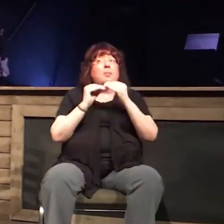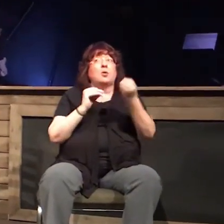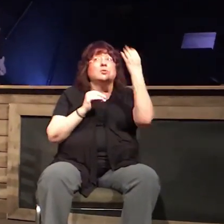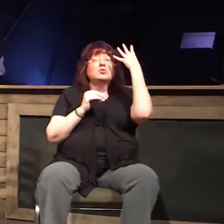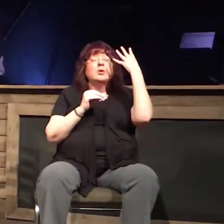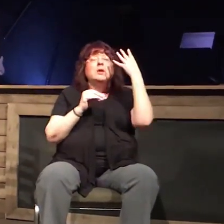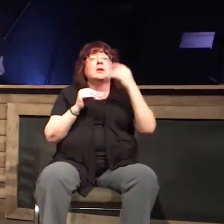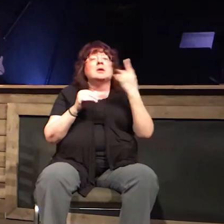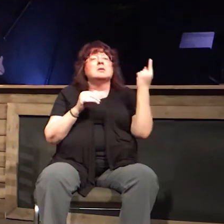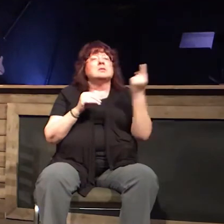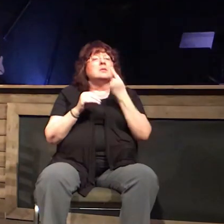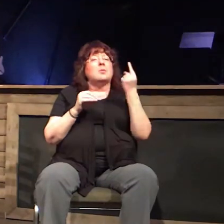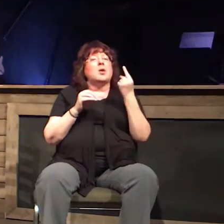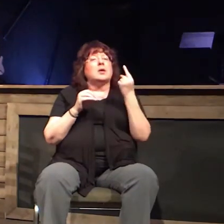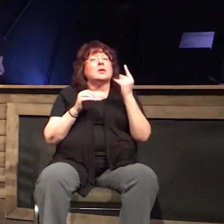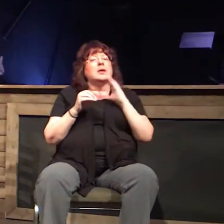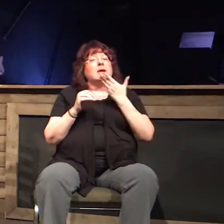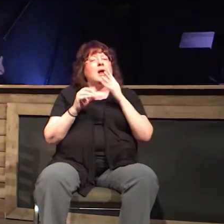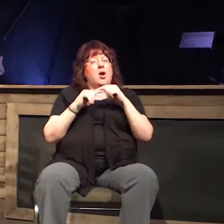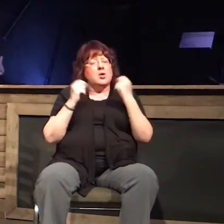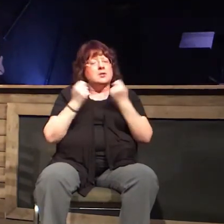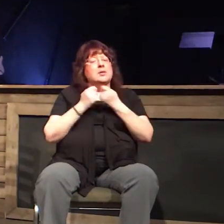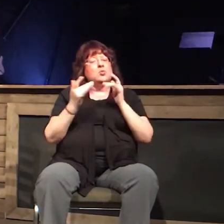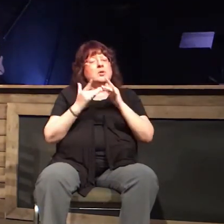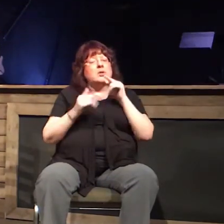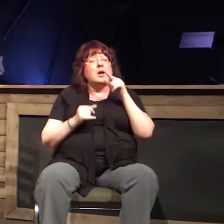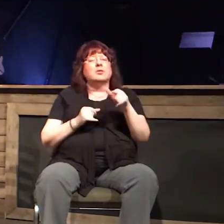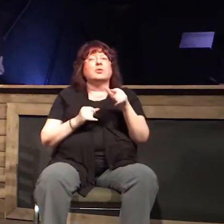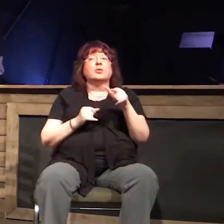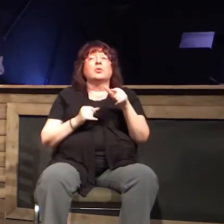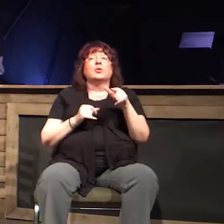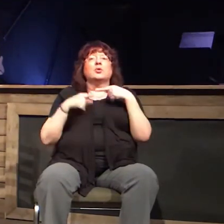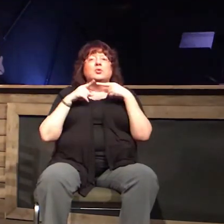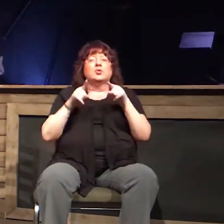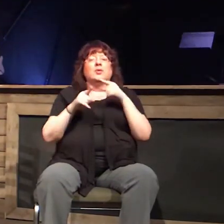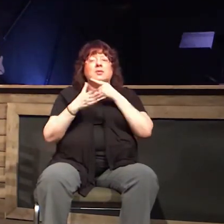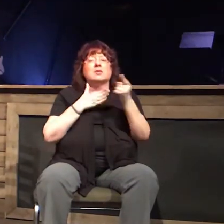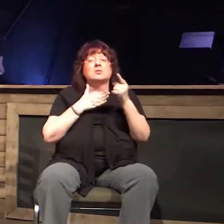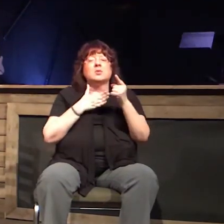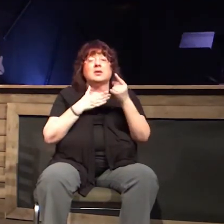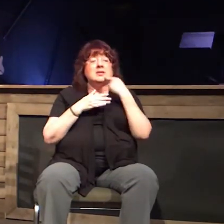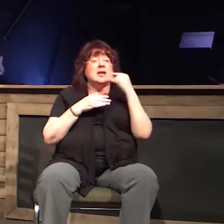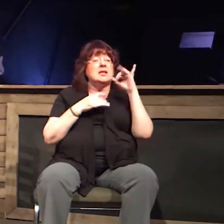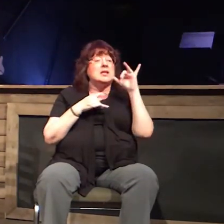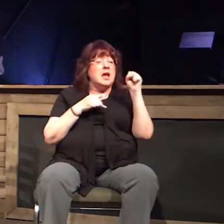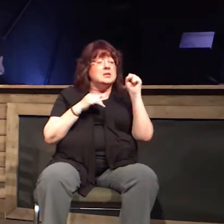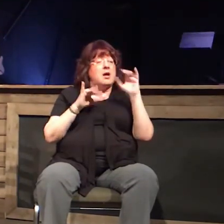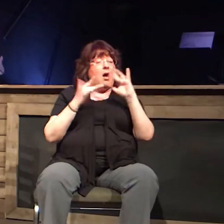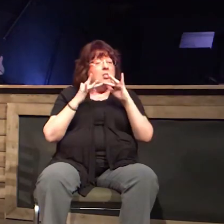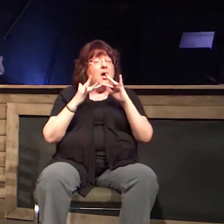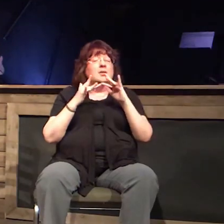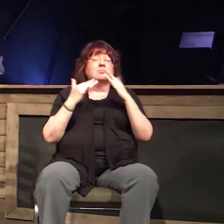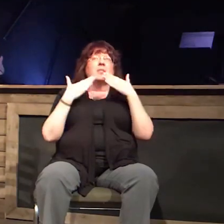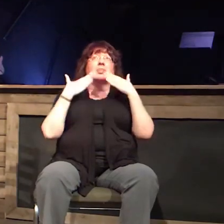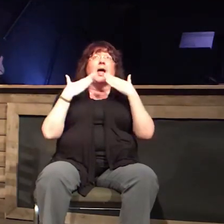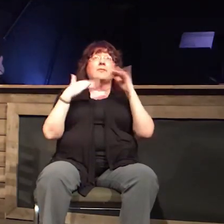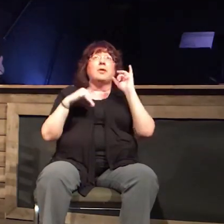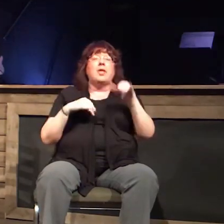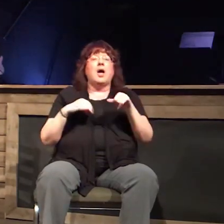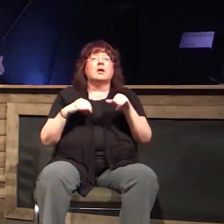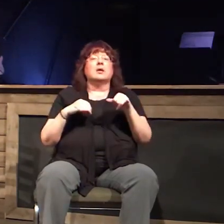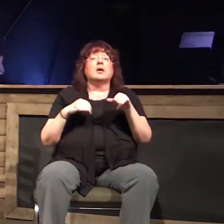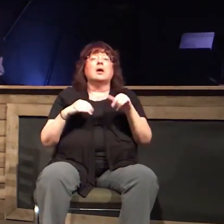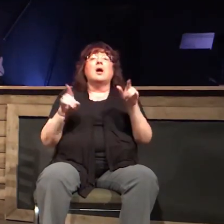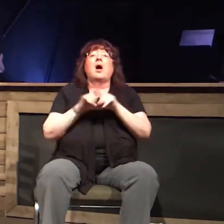screen. And somebody on our teams will get with you during this week. Said yes online. We're so thankful for that